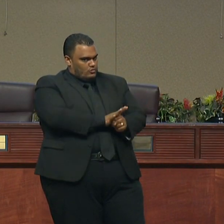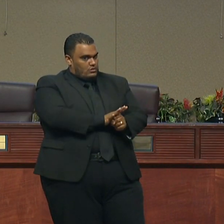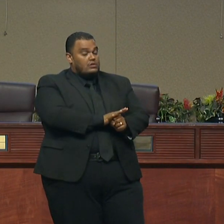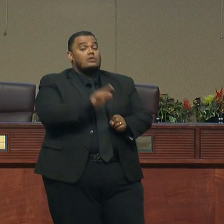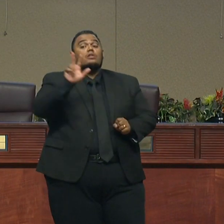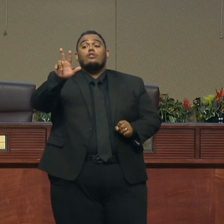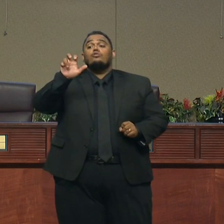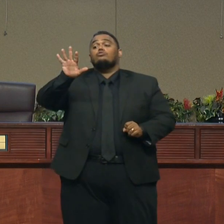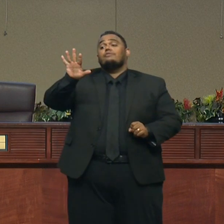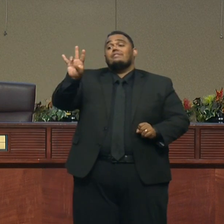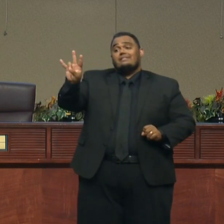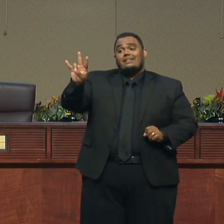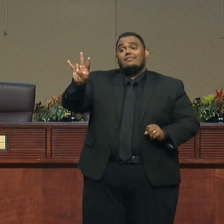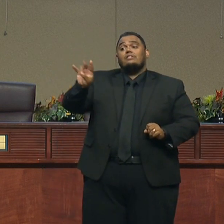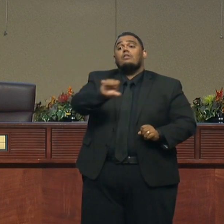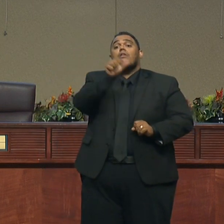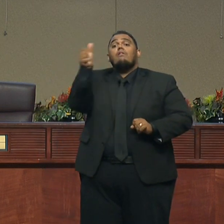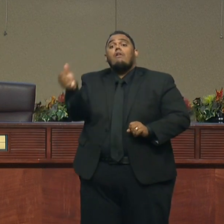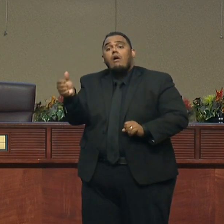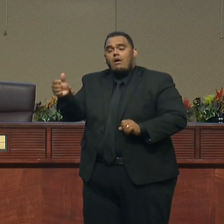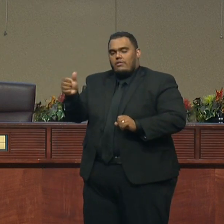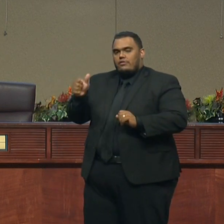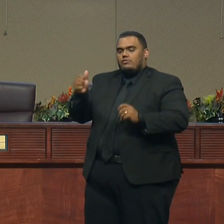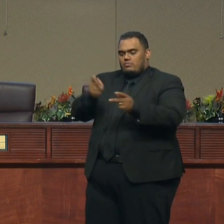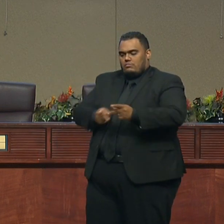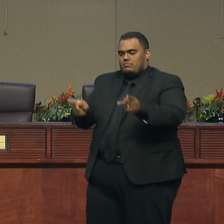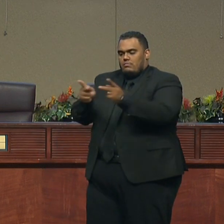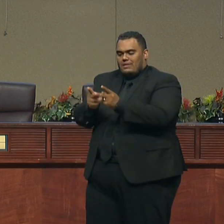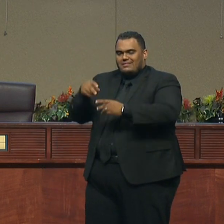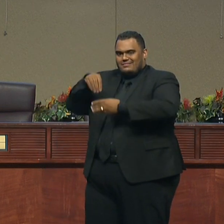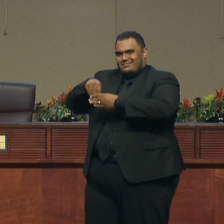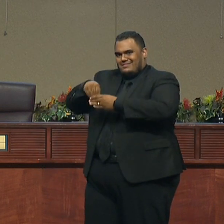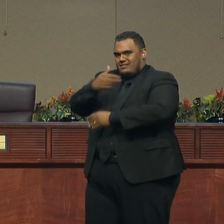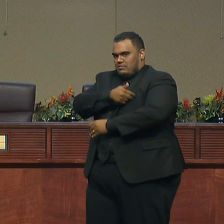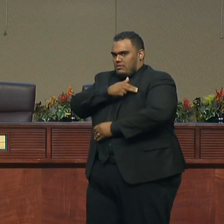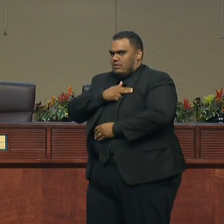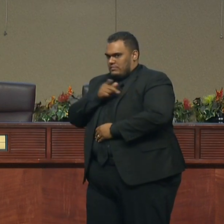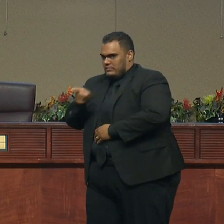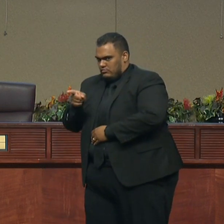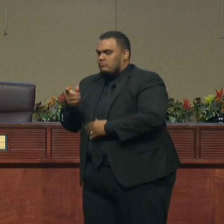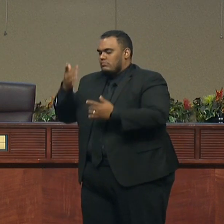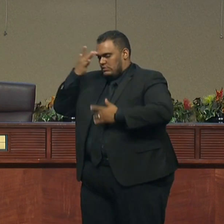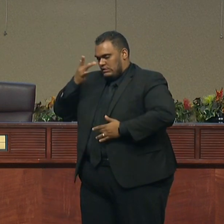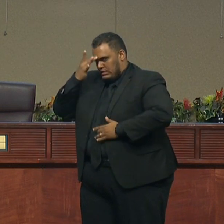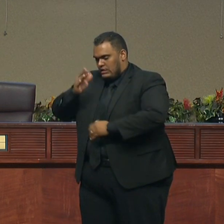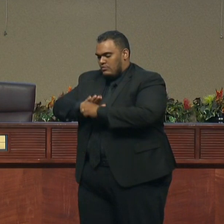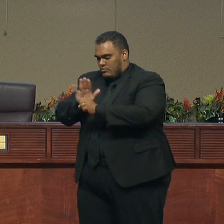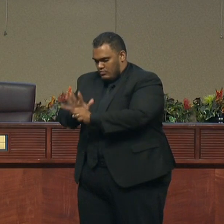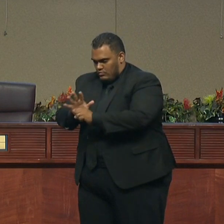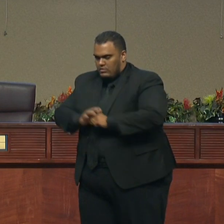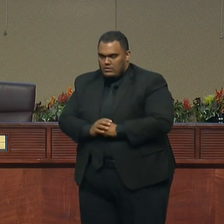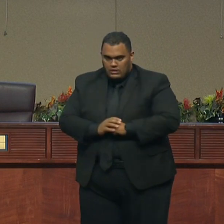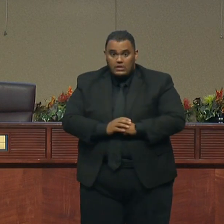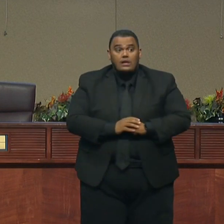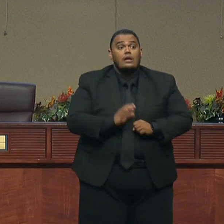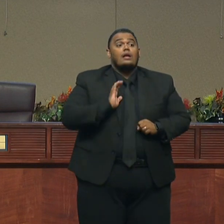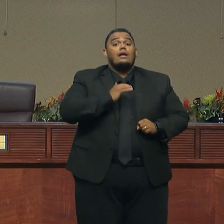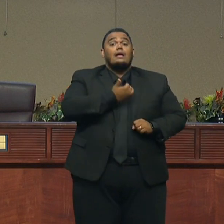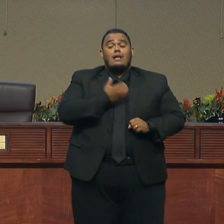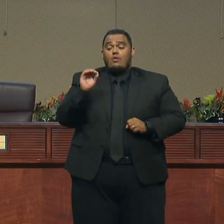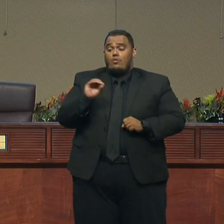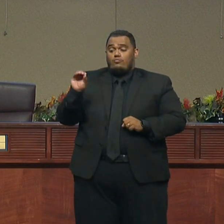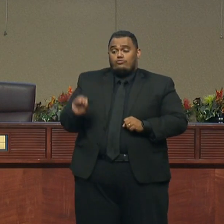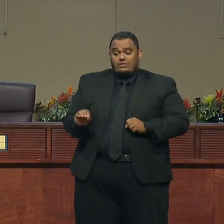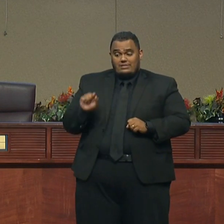in other facilities in the hospitals. And our positivity rate, and I told you already,